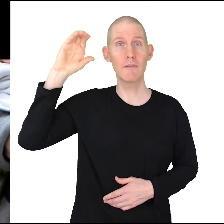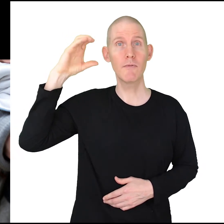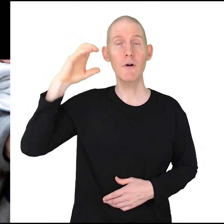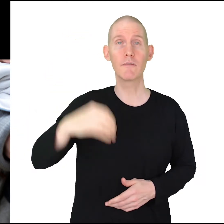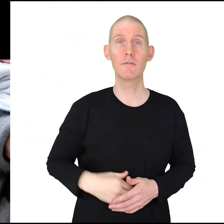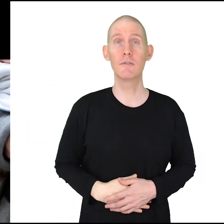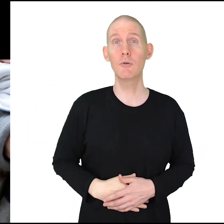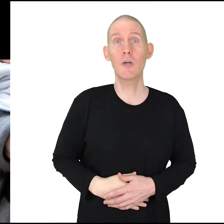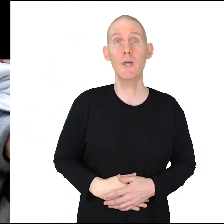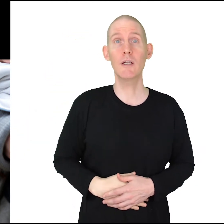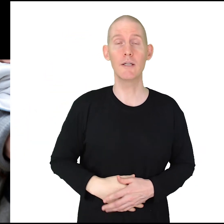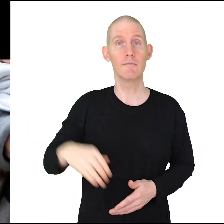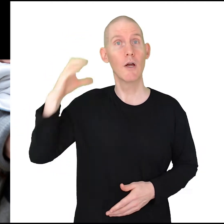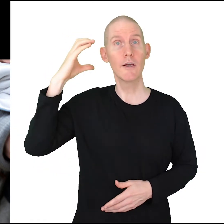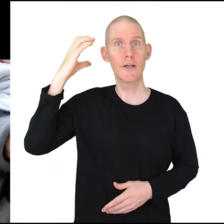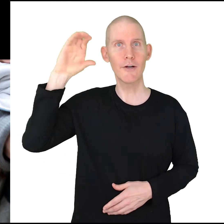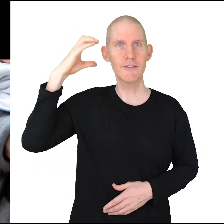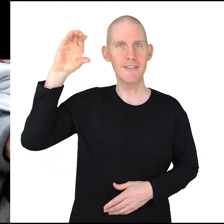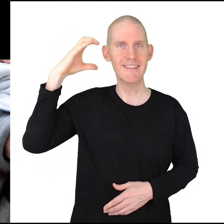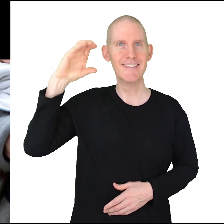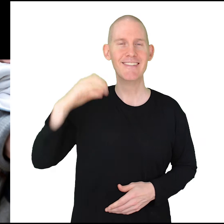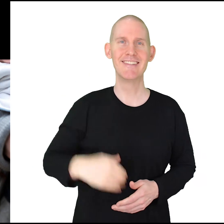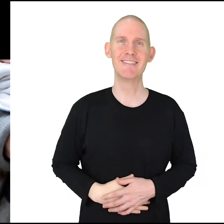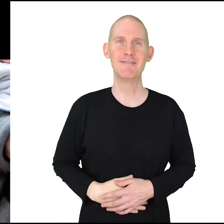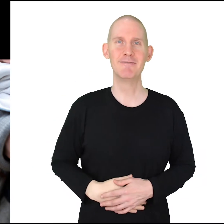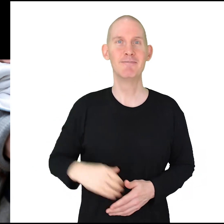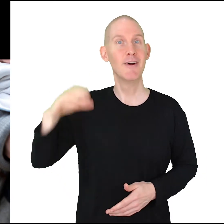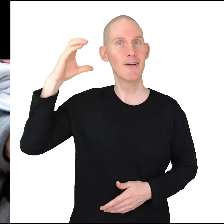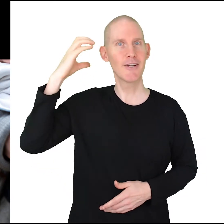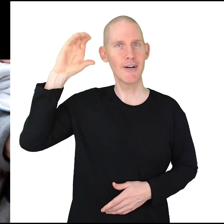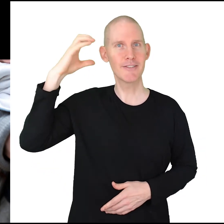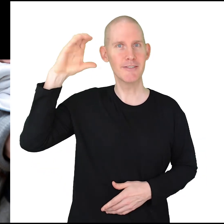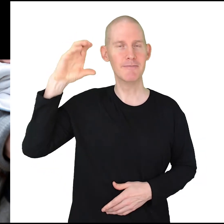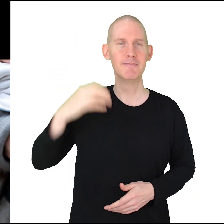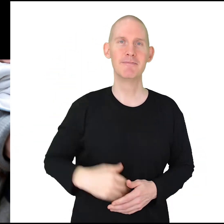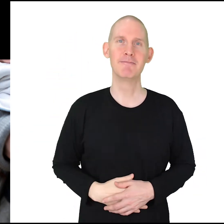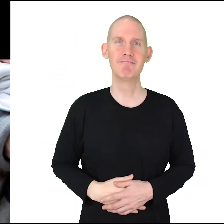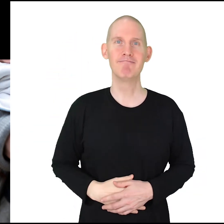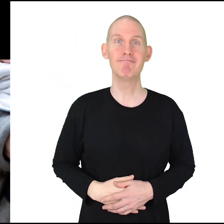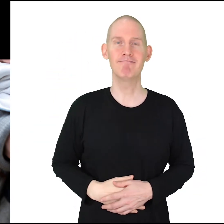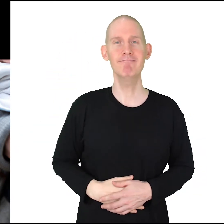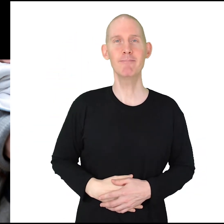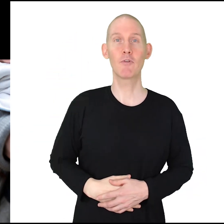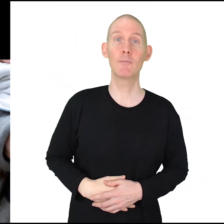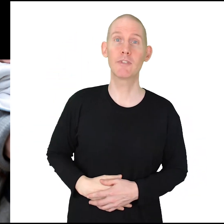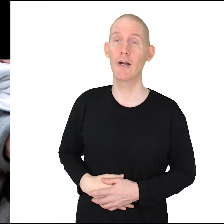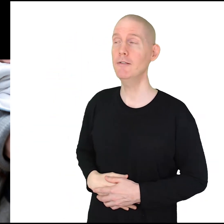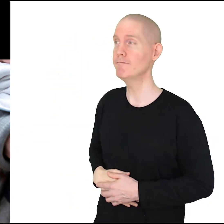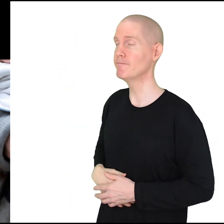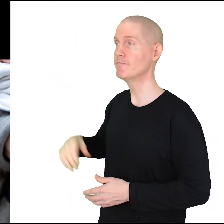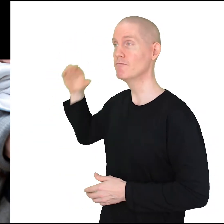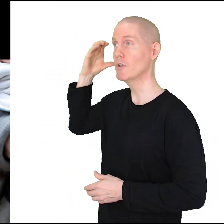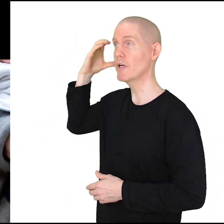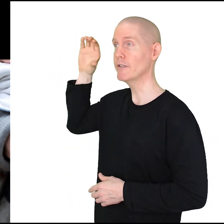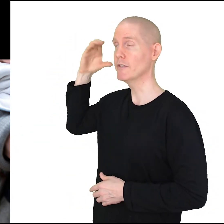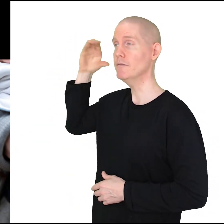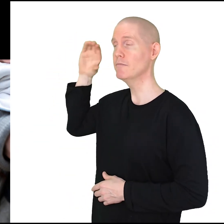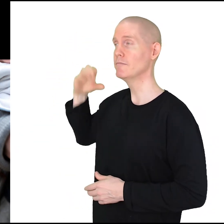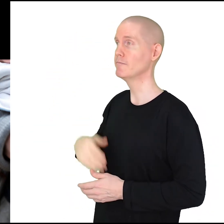forth. Do it quickly. Cousin. Cousin. From the side. Cousin.